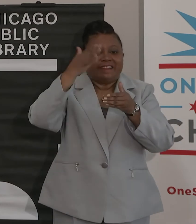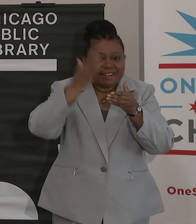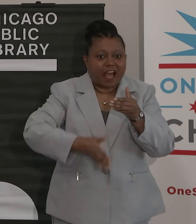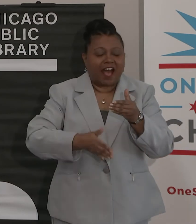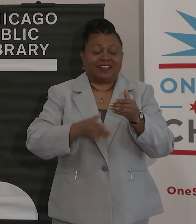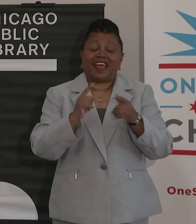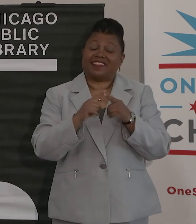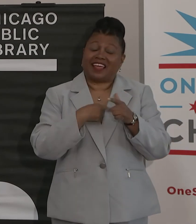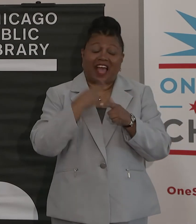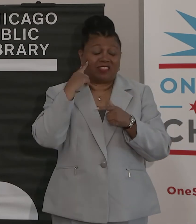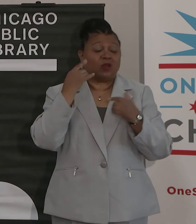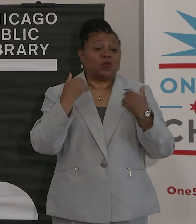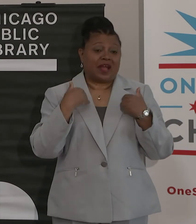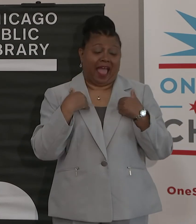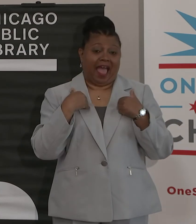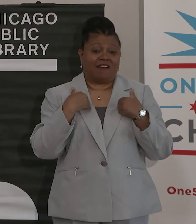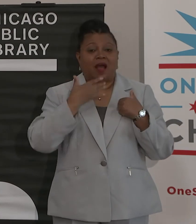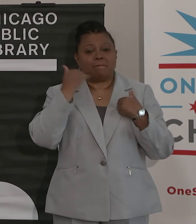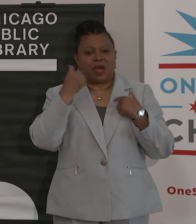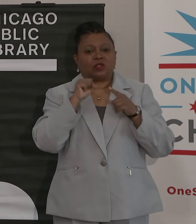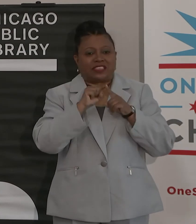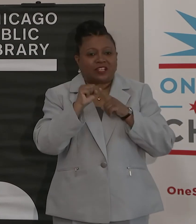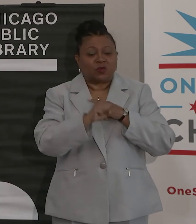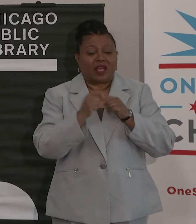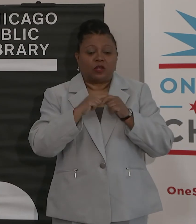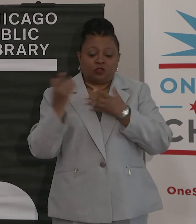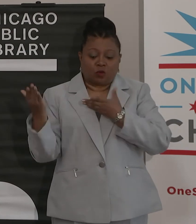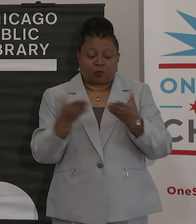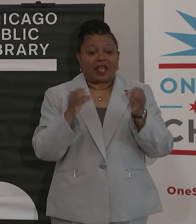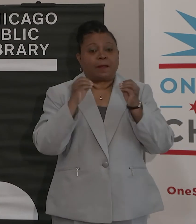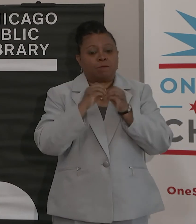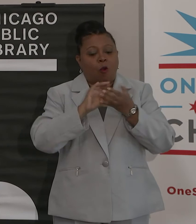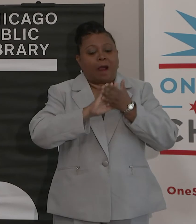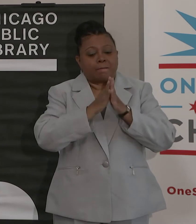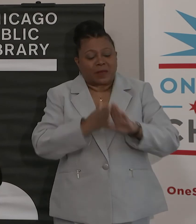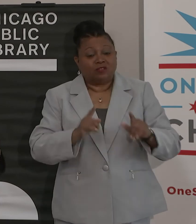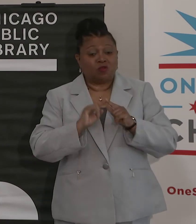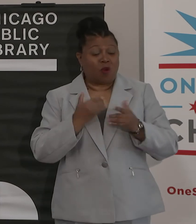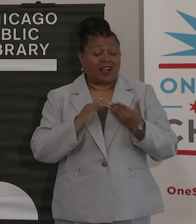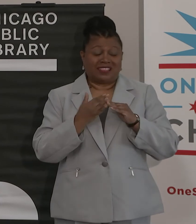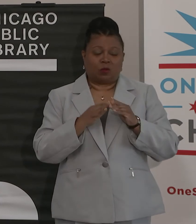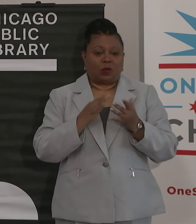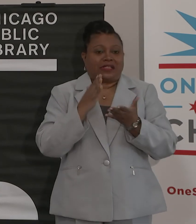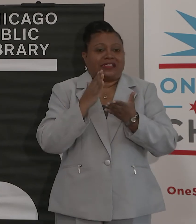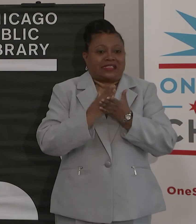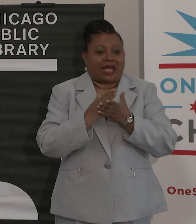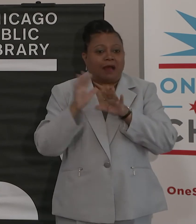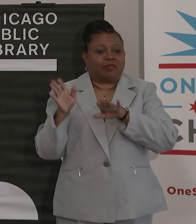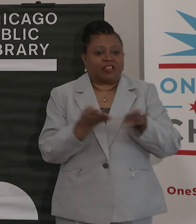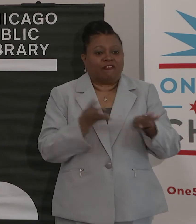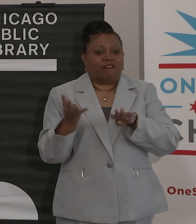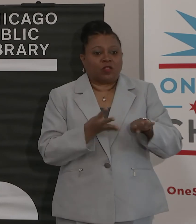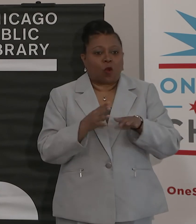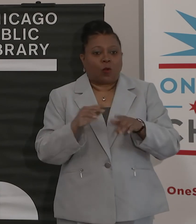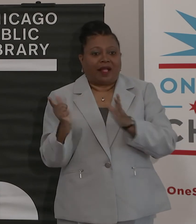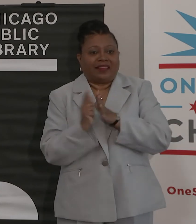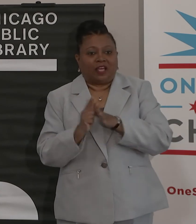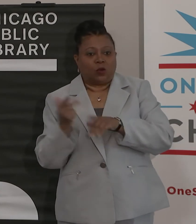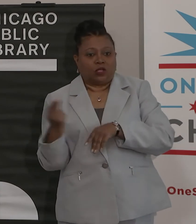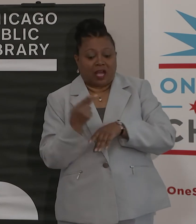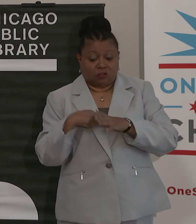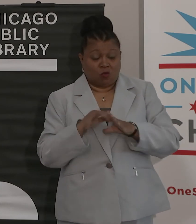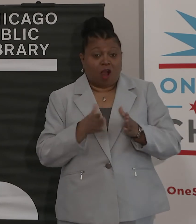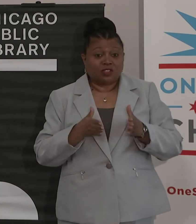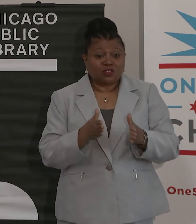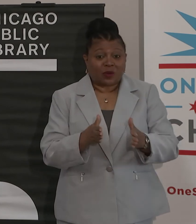done. And then I think we'll be better situated to bring more peace to our city because we're going to stop the flow of illegal guns onto our